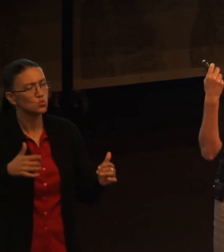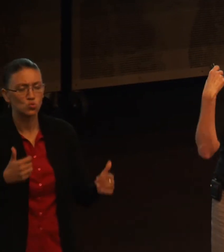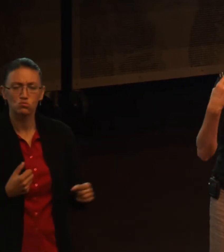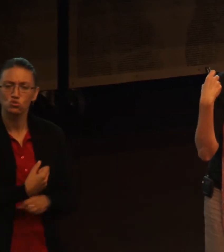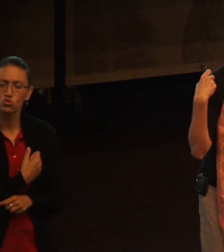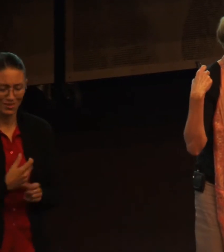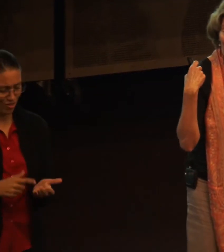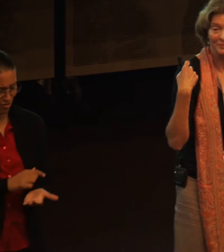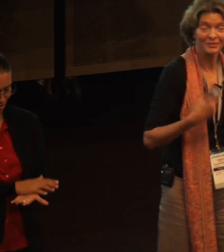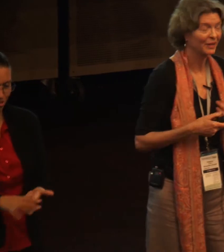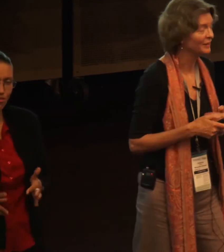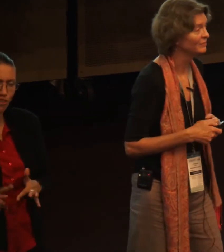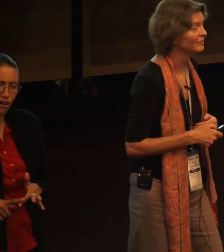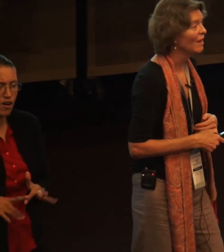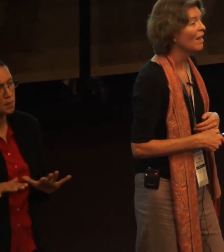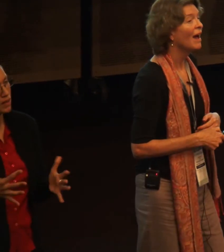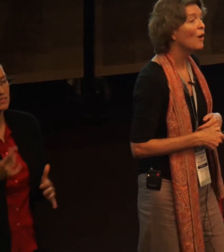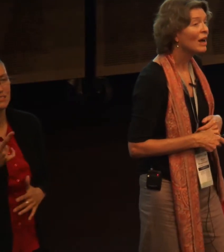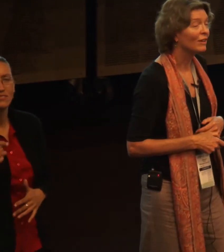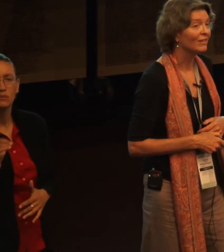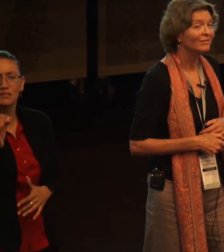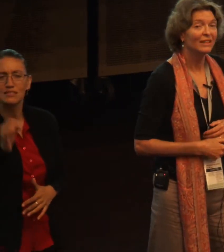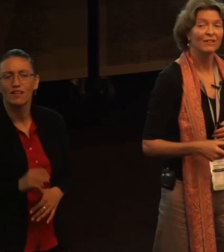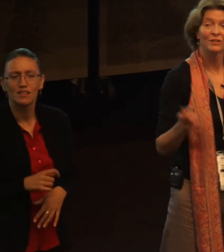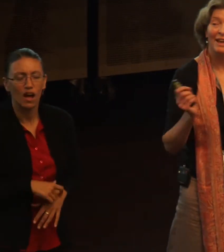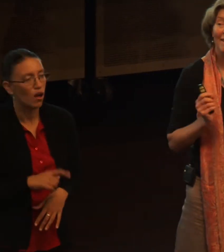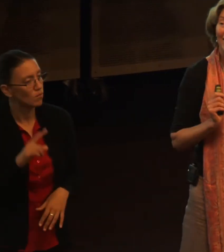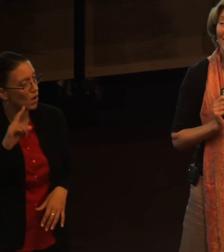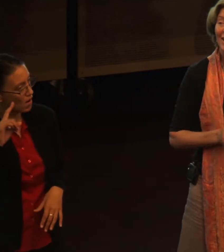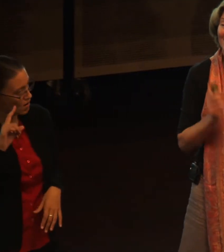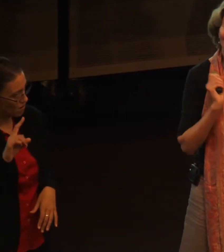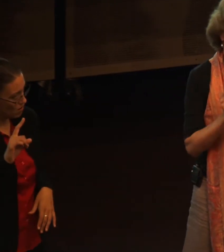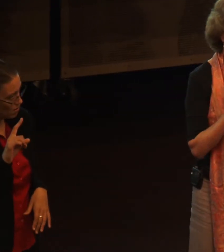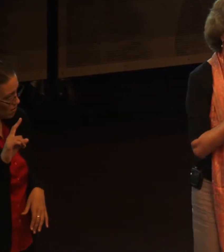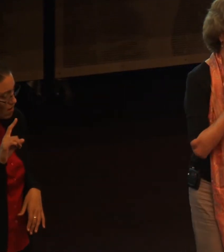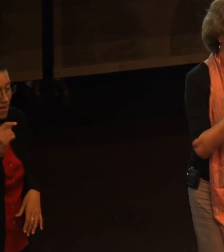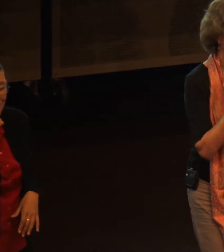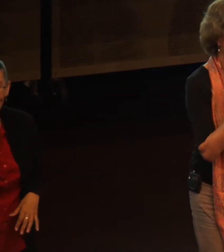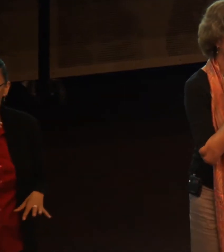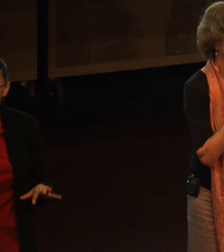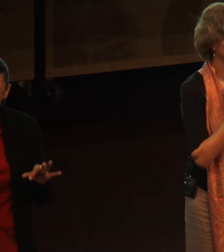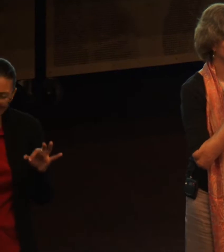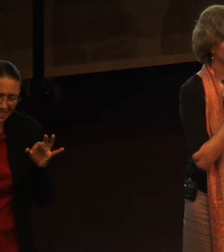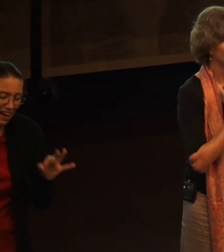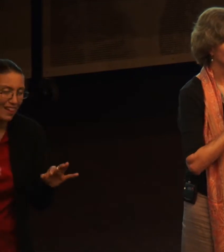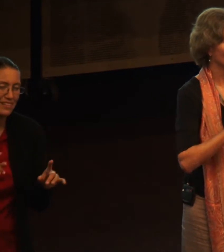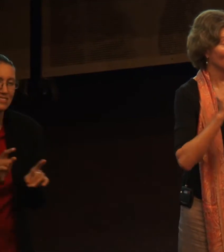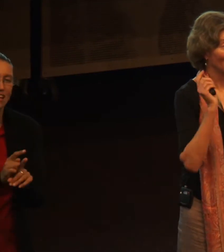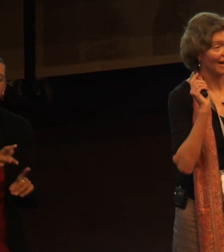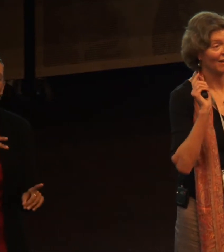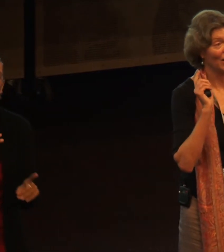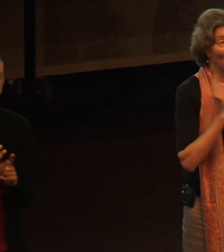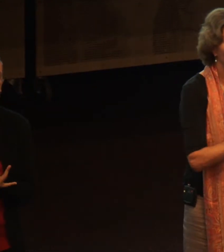about 75% of the time. Okay. However, if you take exactly the same context,